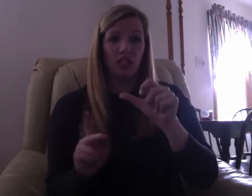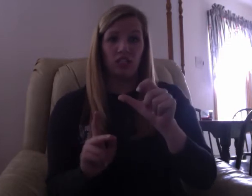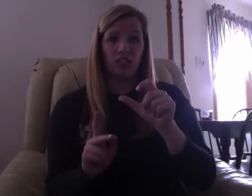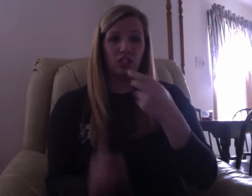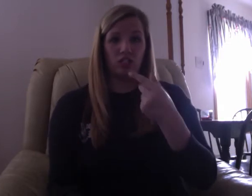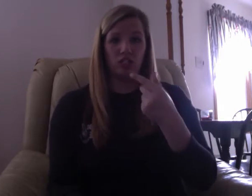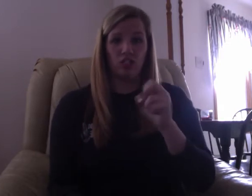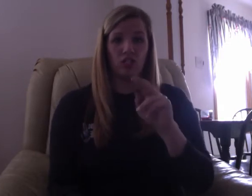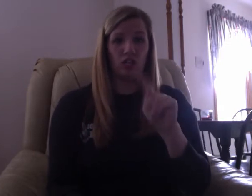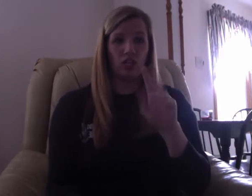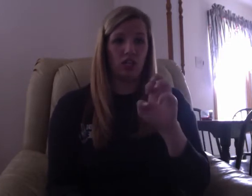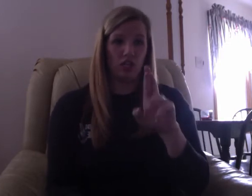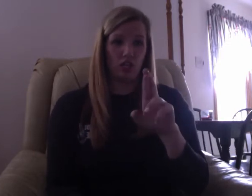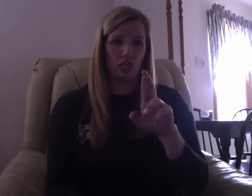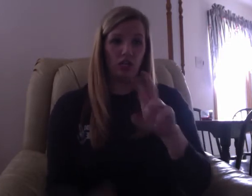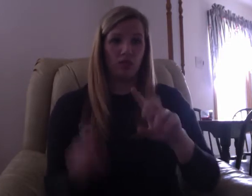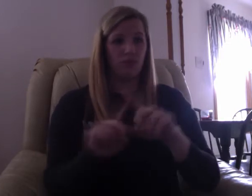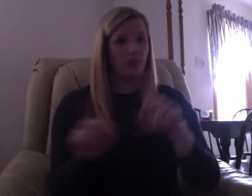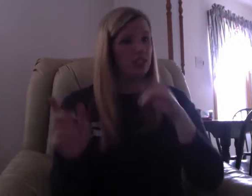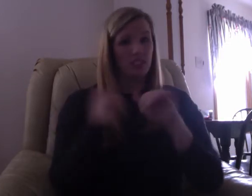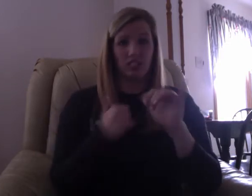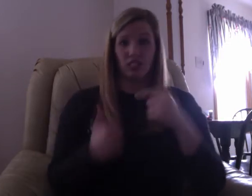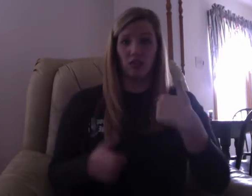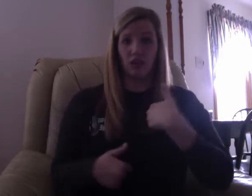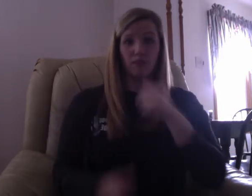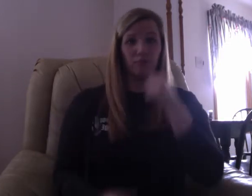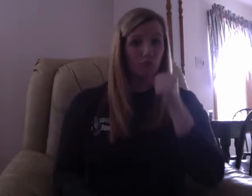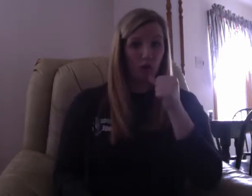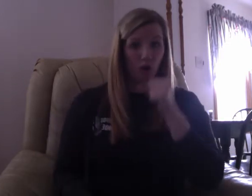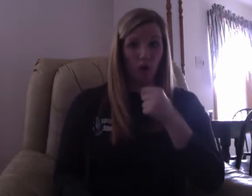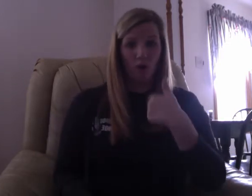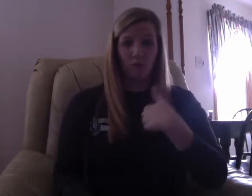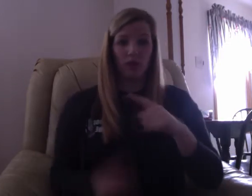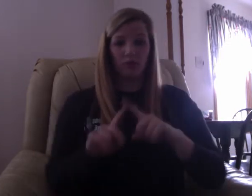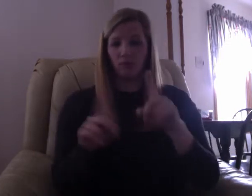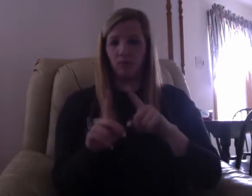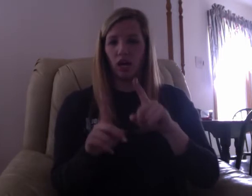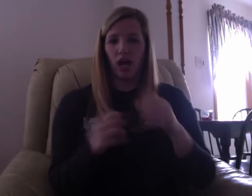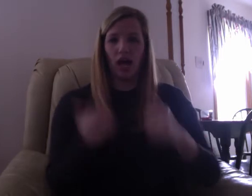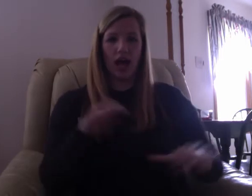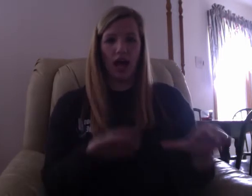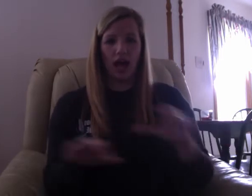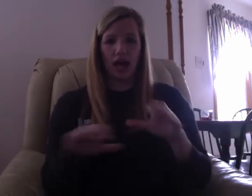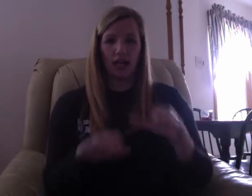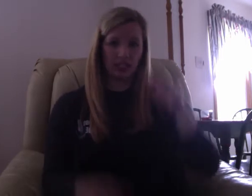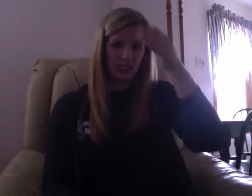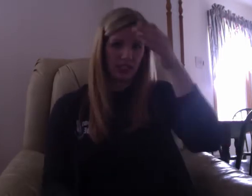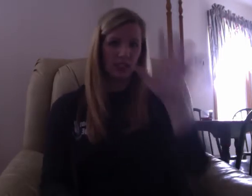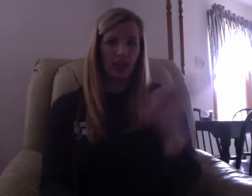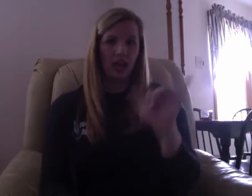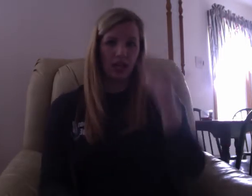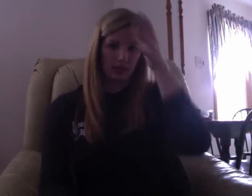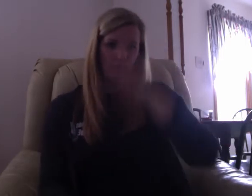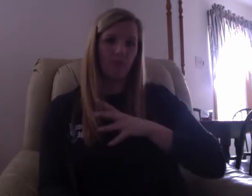masculine in expression, but I'm still biologically female. I like to push boundaries. I like to explore